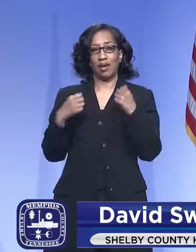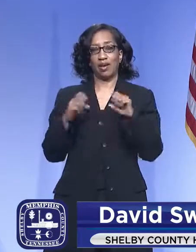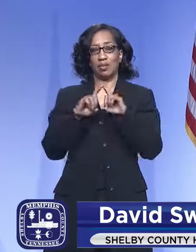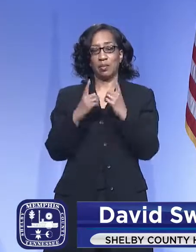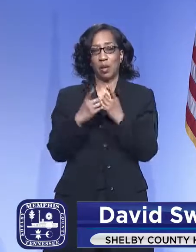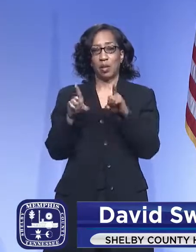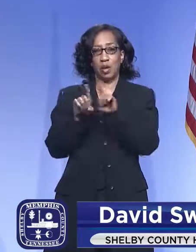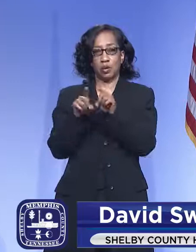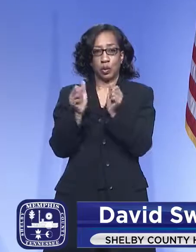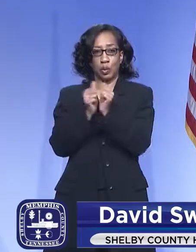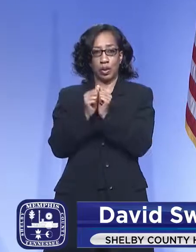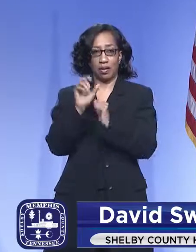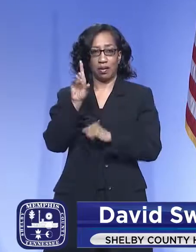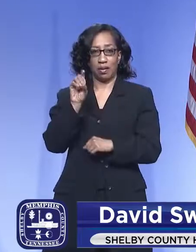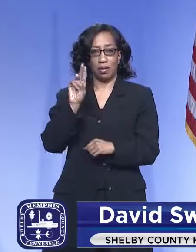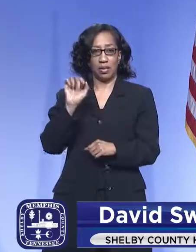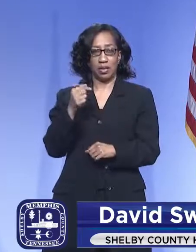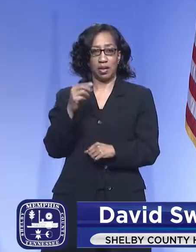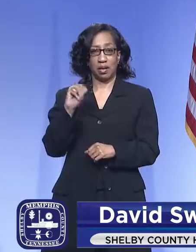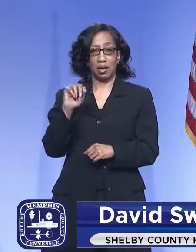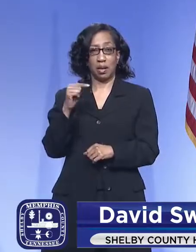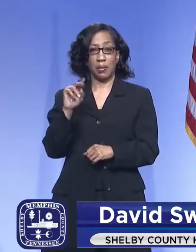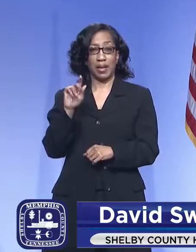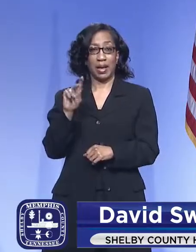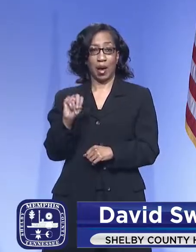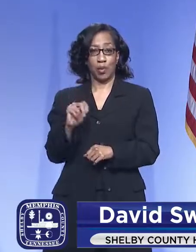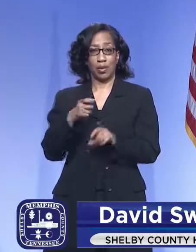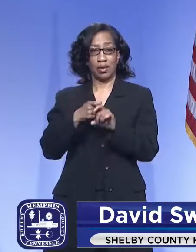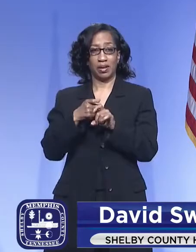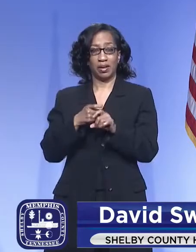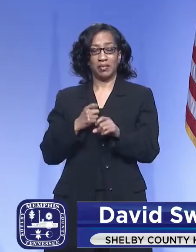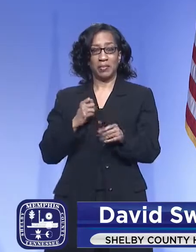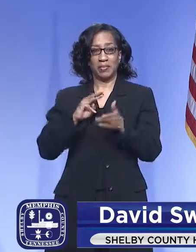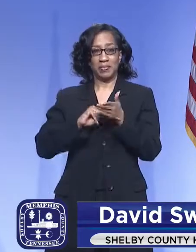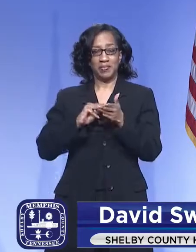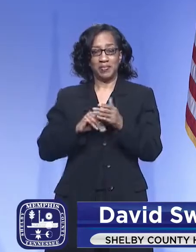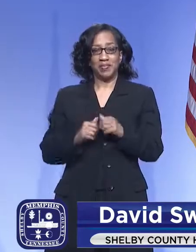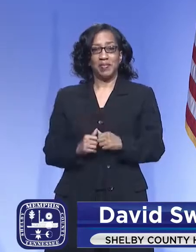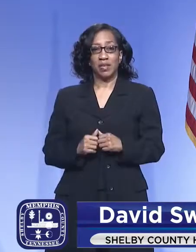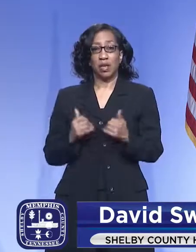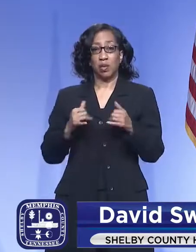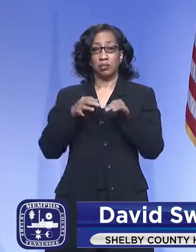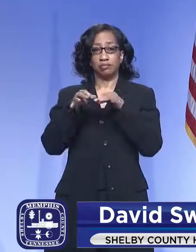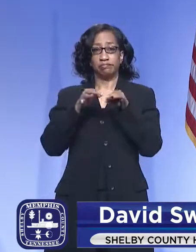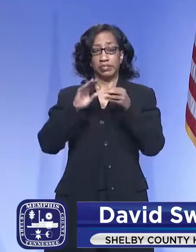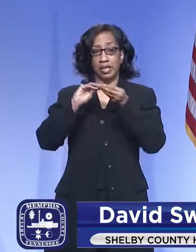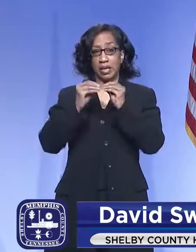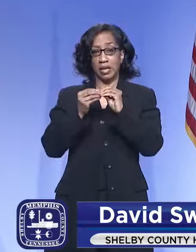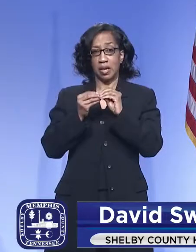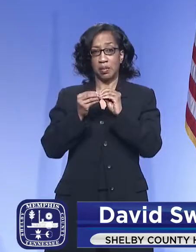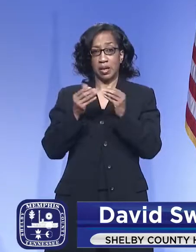of Memphis. And we'll jump straight into the numbers. Here in Shelby County,